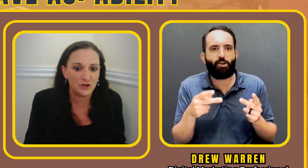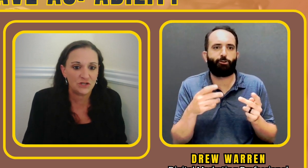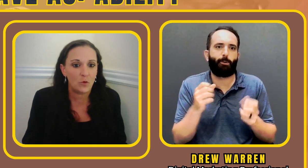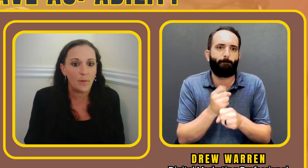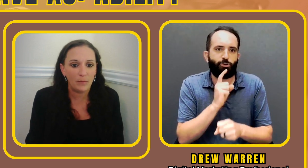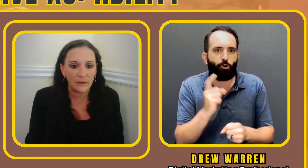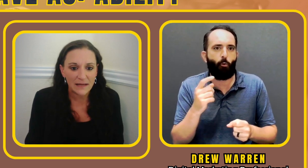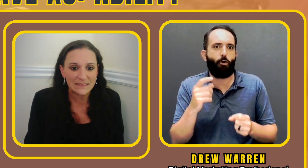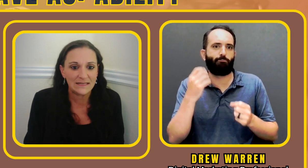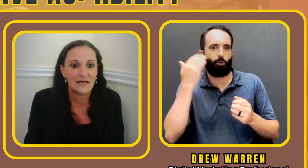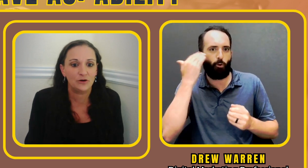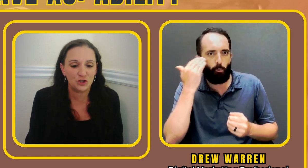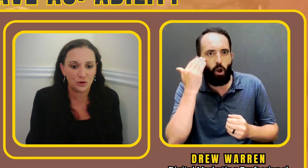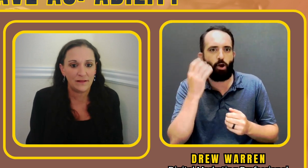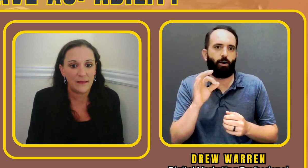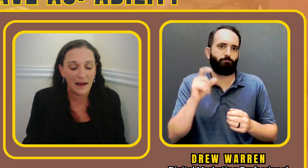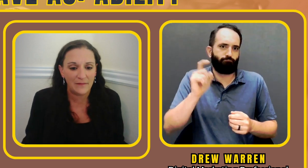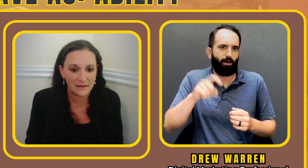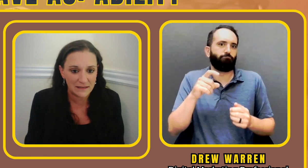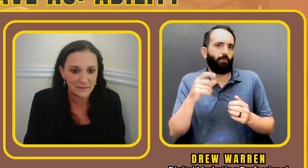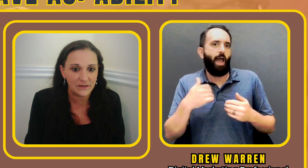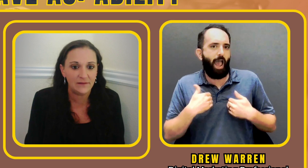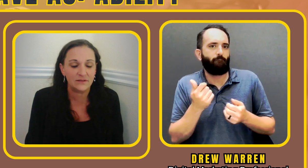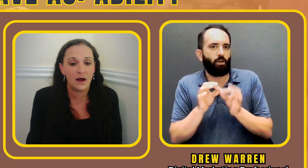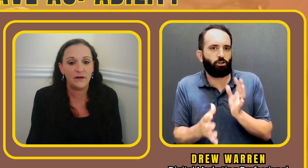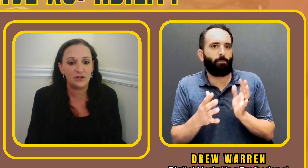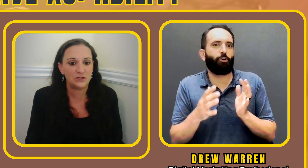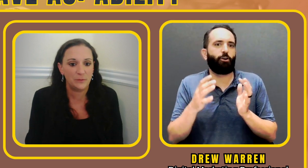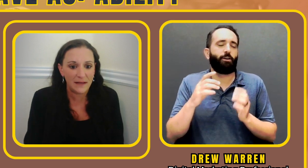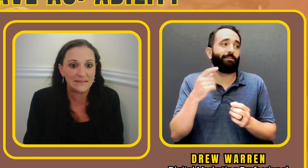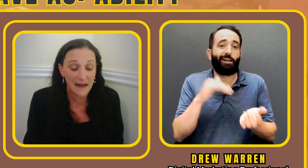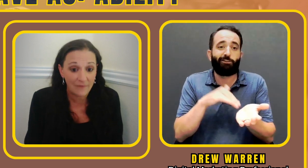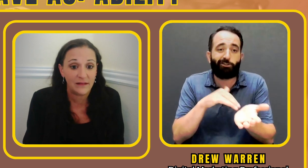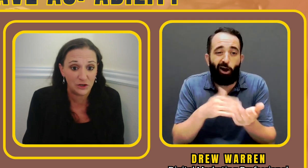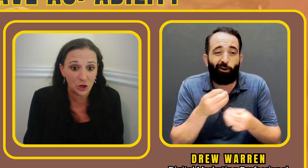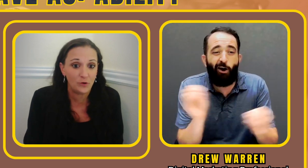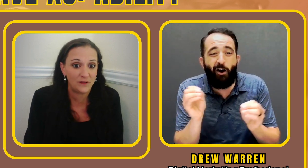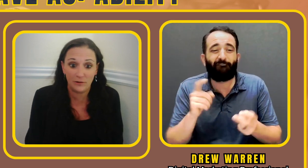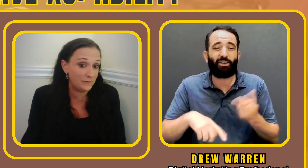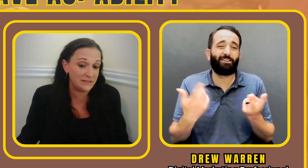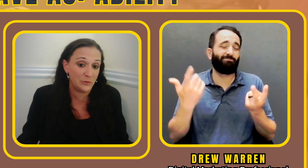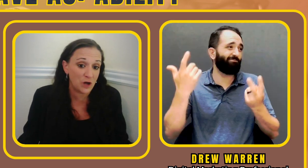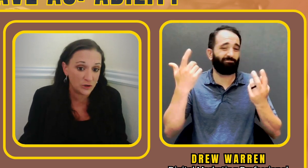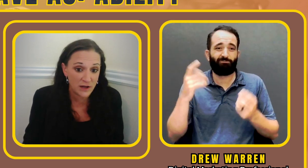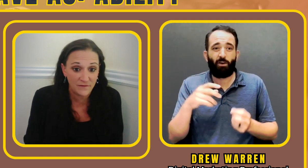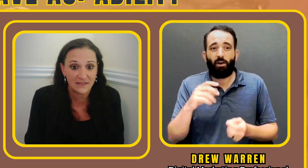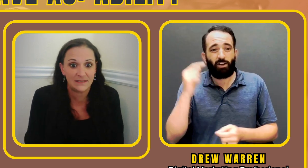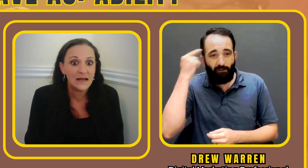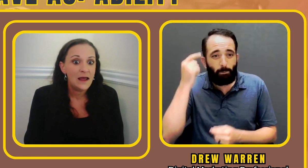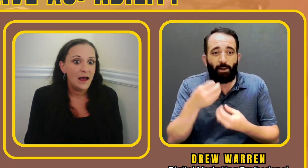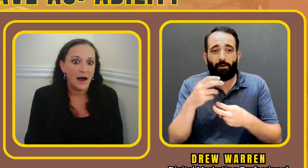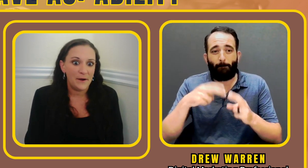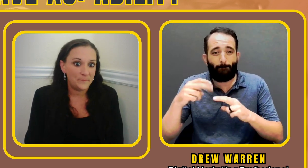finally, there's just more public places that are ensuring that they have that accessibility and those accommodations are in place, and having that interpreter there, like, for example, doctor's